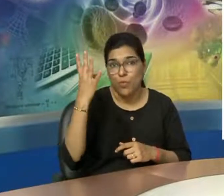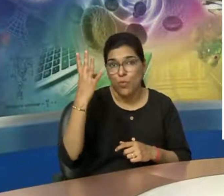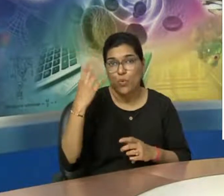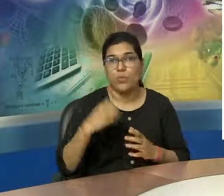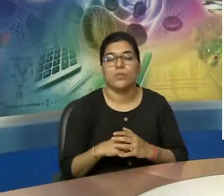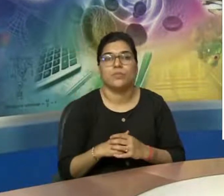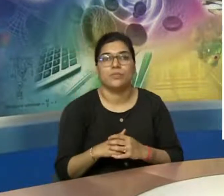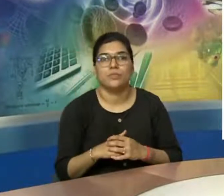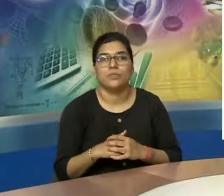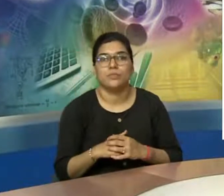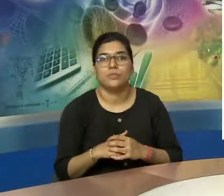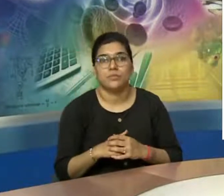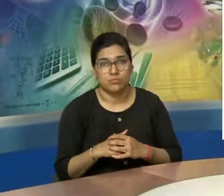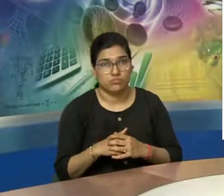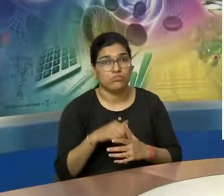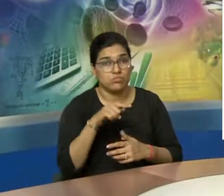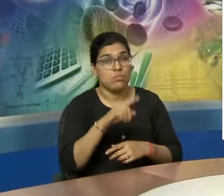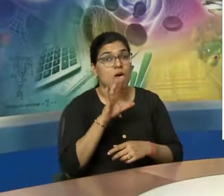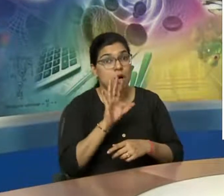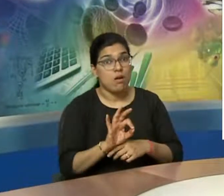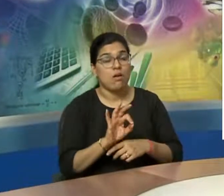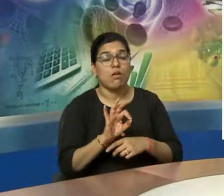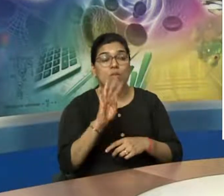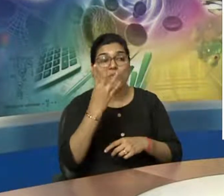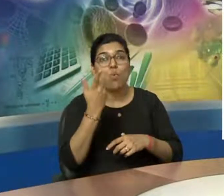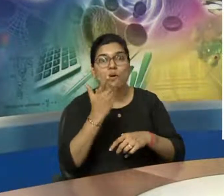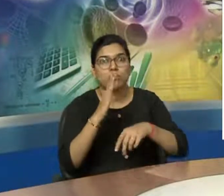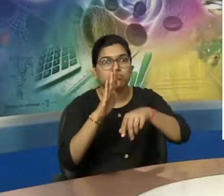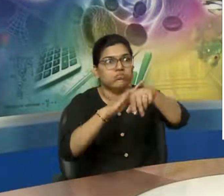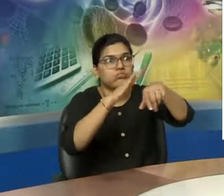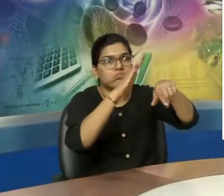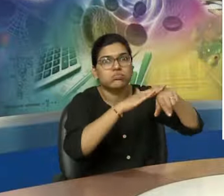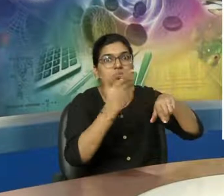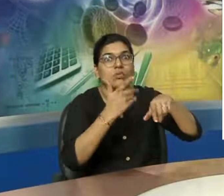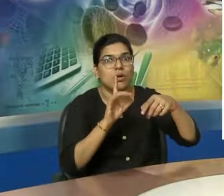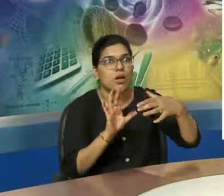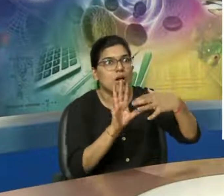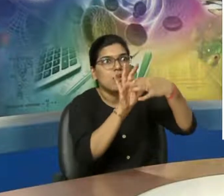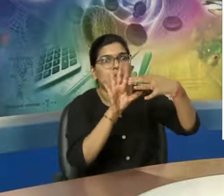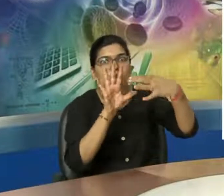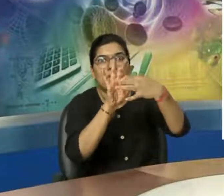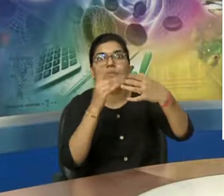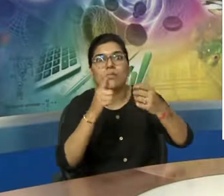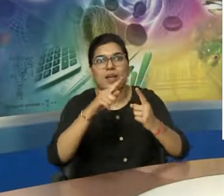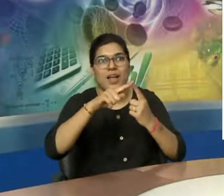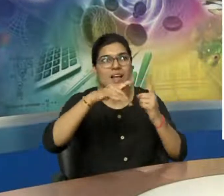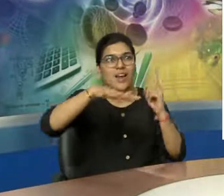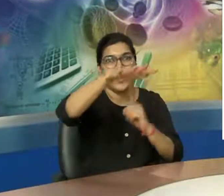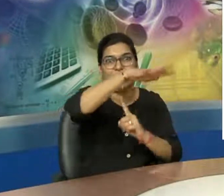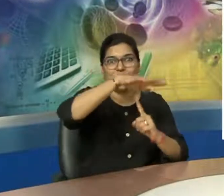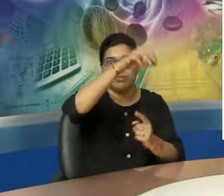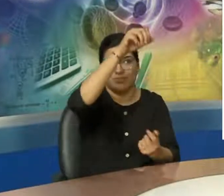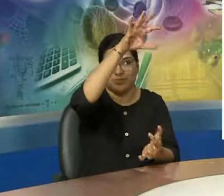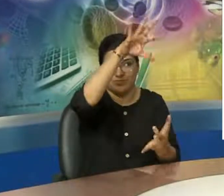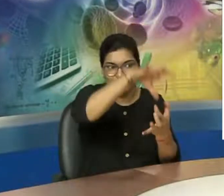The next is the fourth level. It is ecosystem. This is also